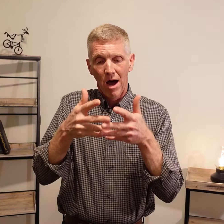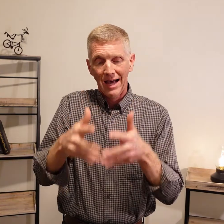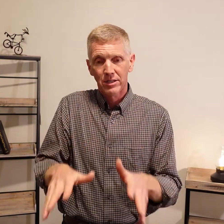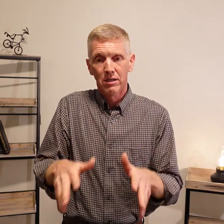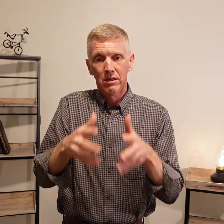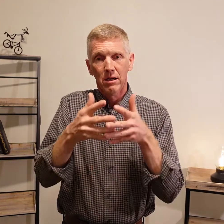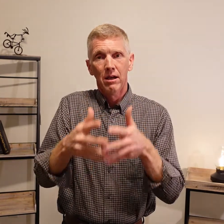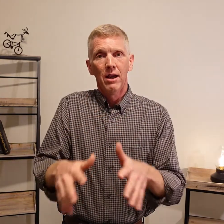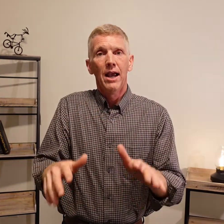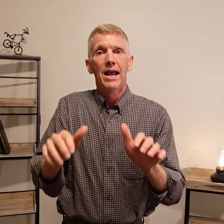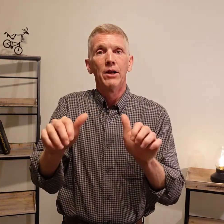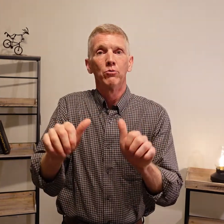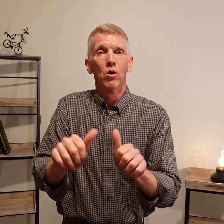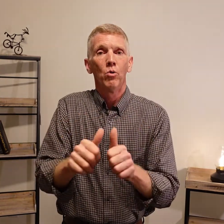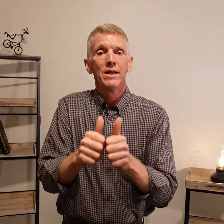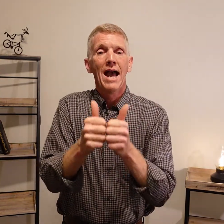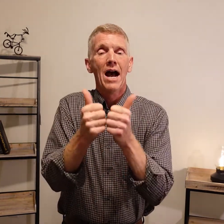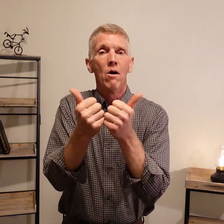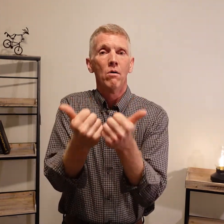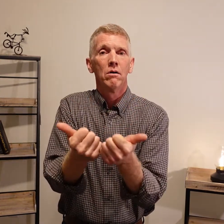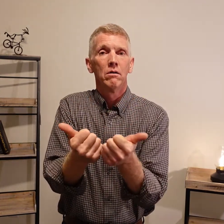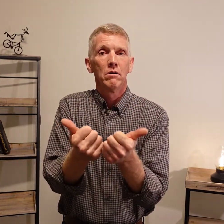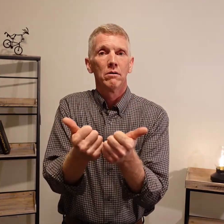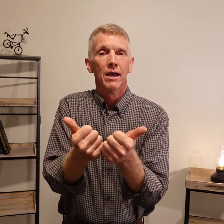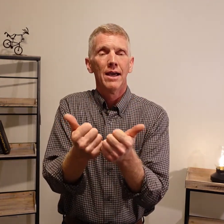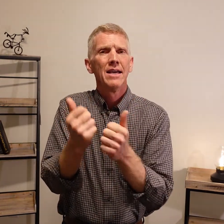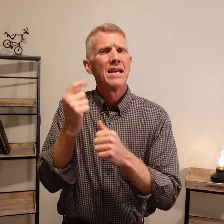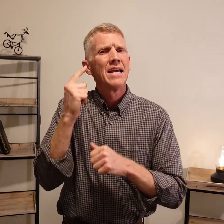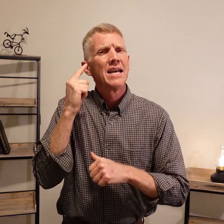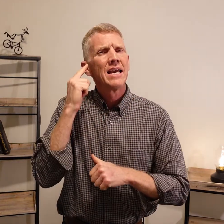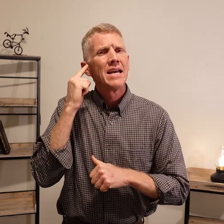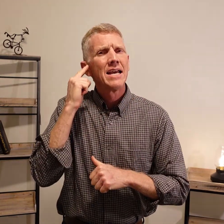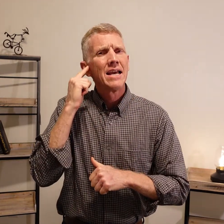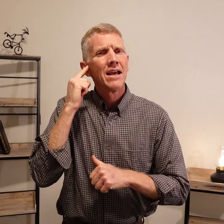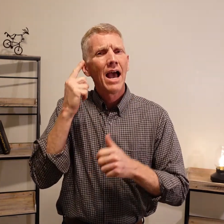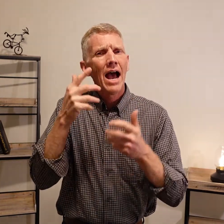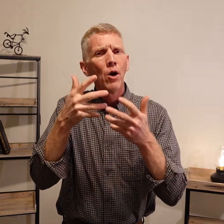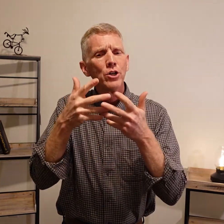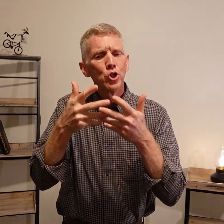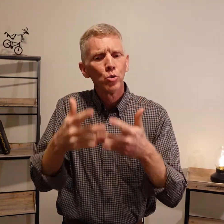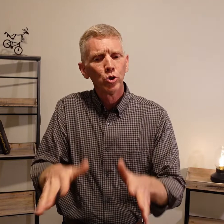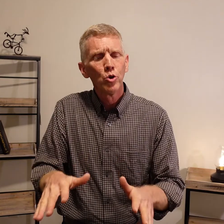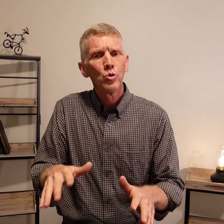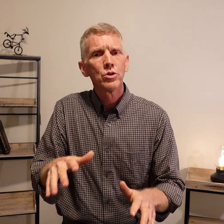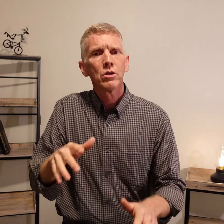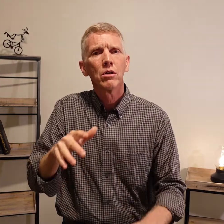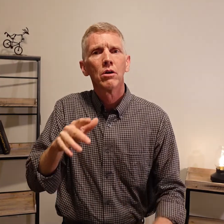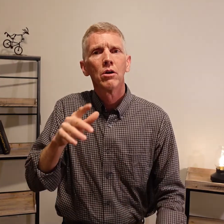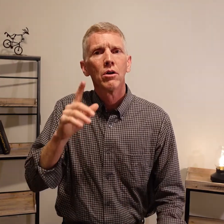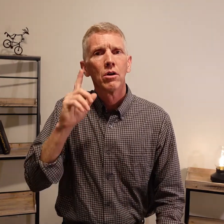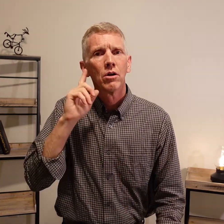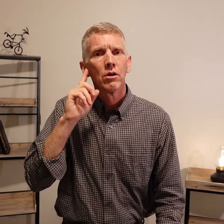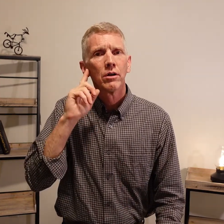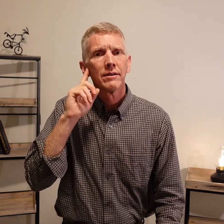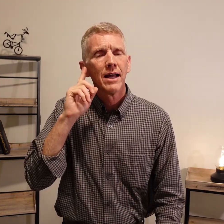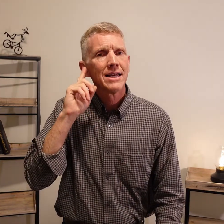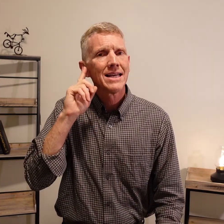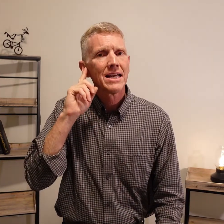lost, and rolling how. Okay? How did you lose, get that?